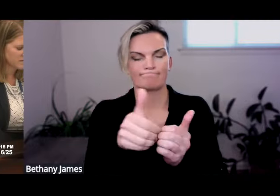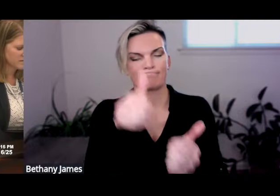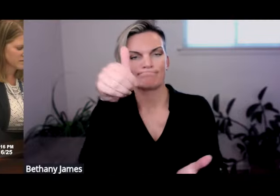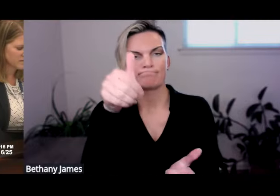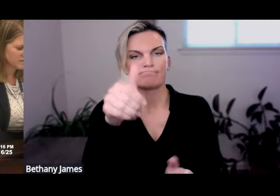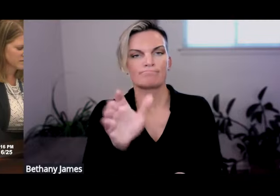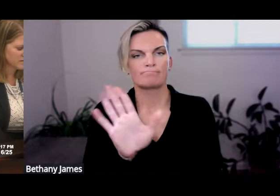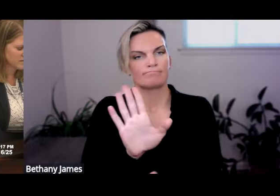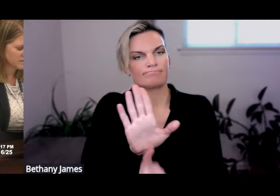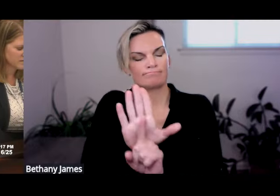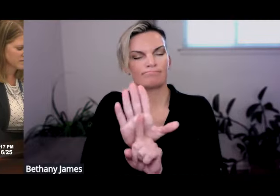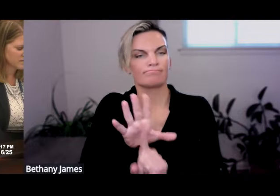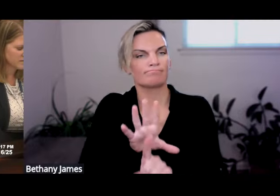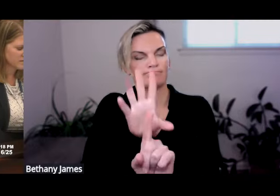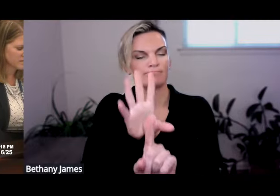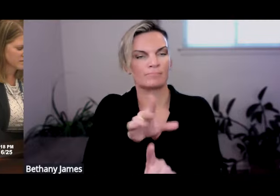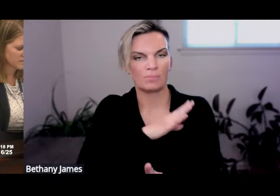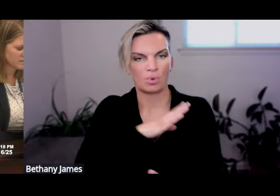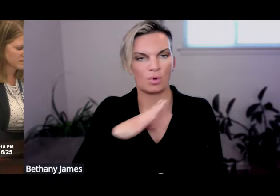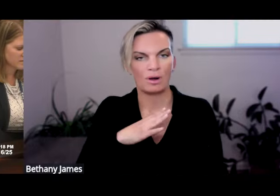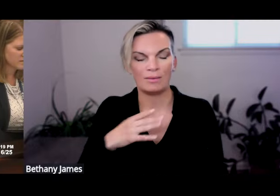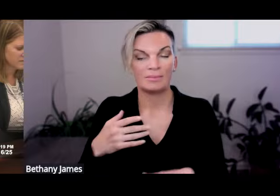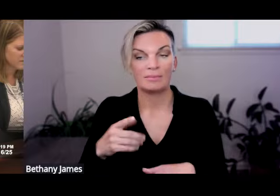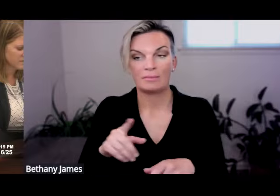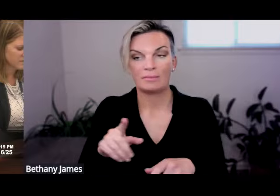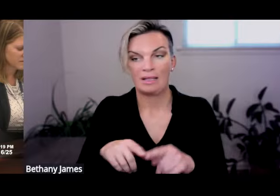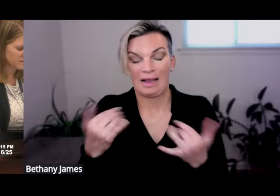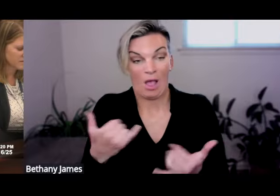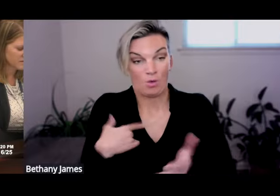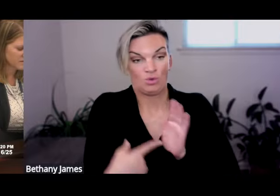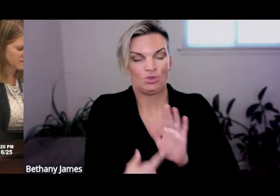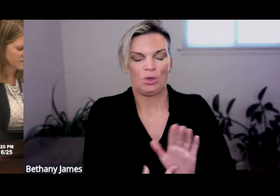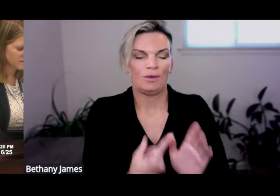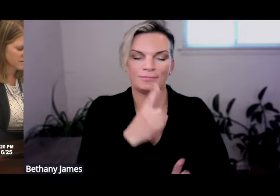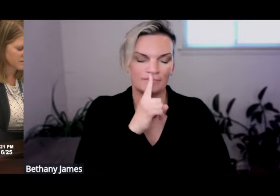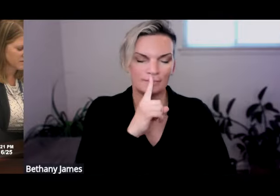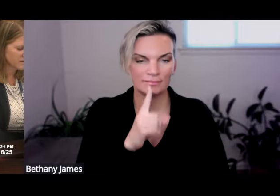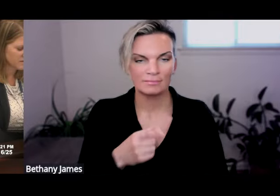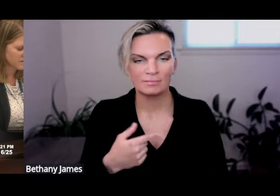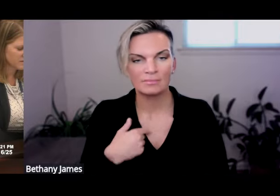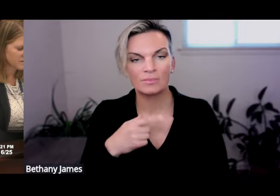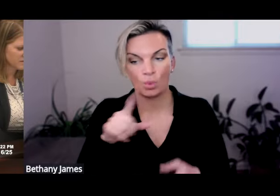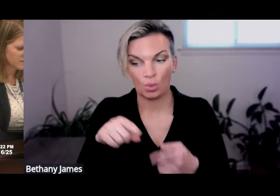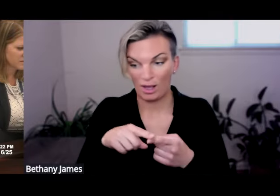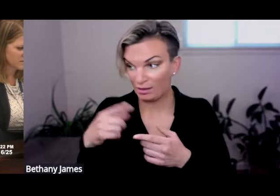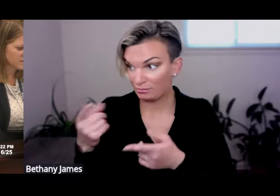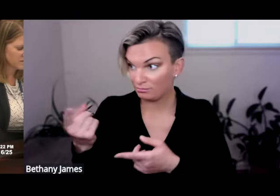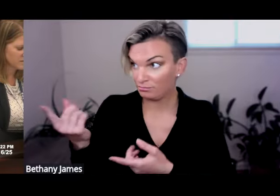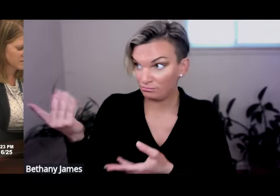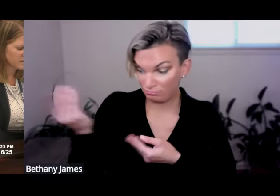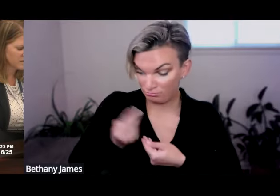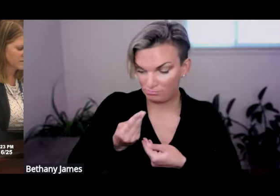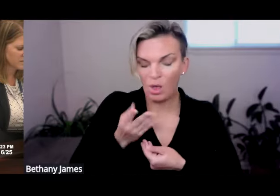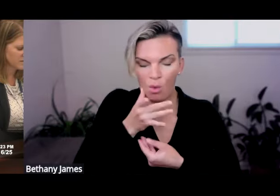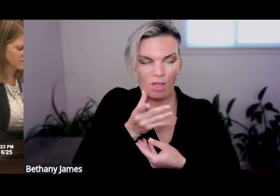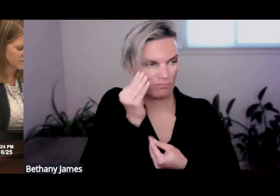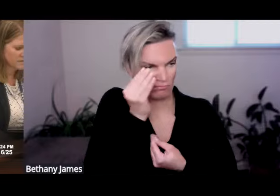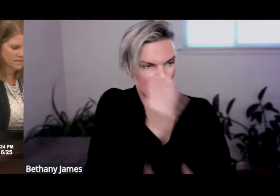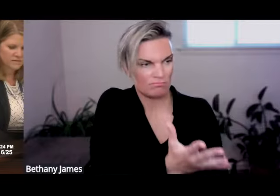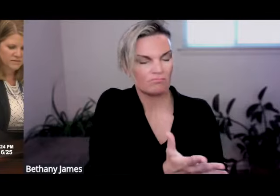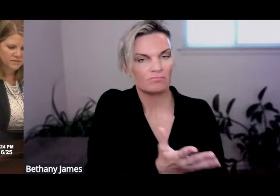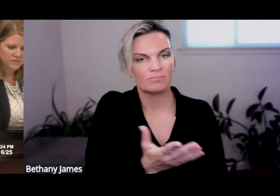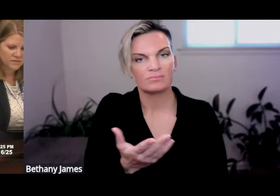a update. I don't have anything yet, but when we have it, I'll keep you updated, as well as when the website changes too. So that might be